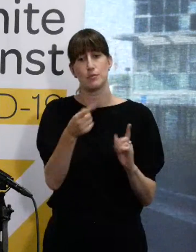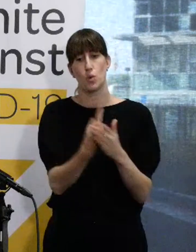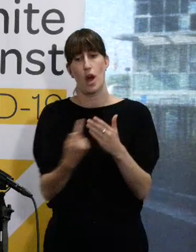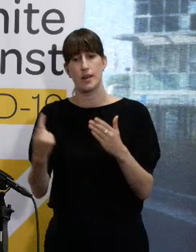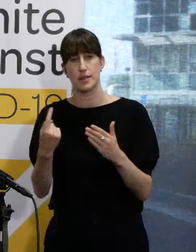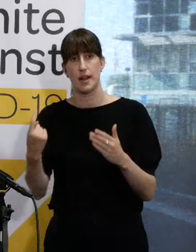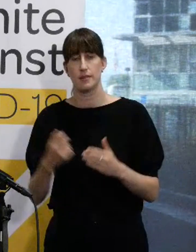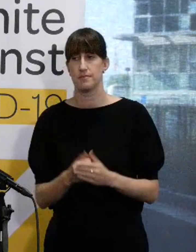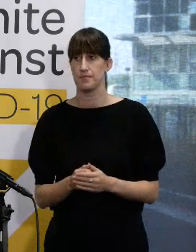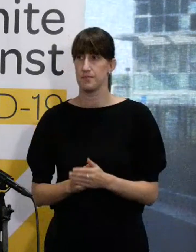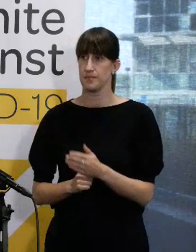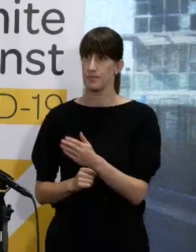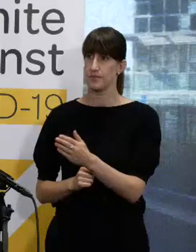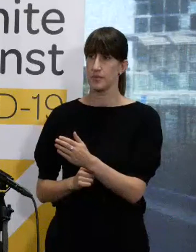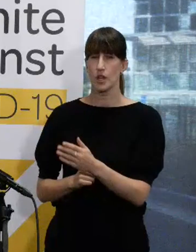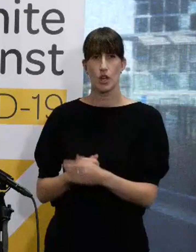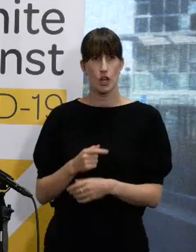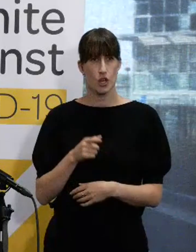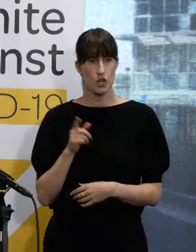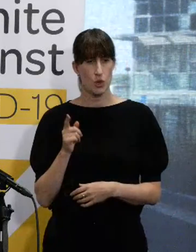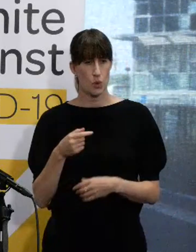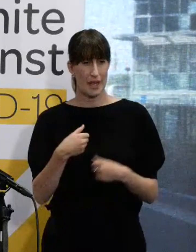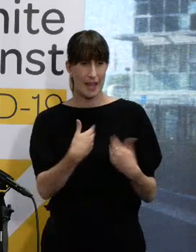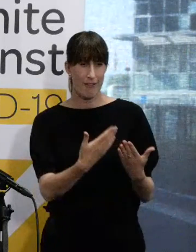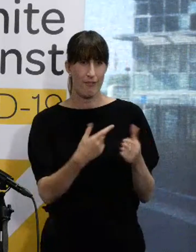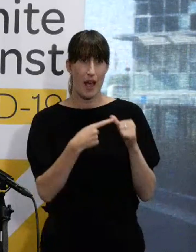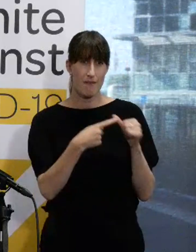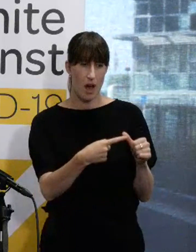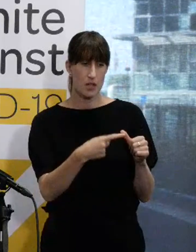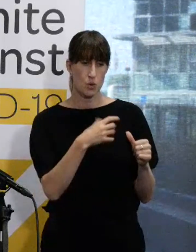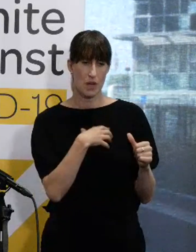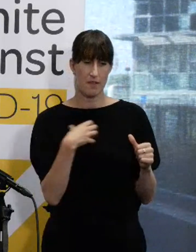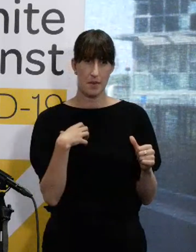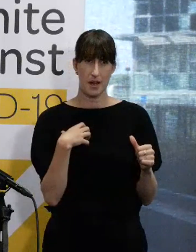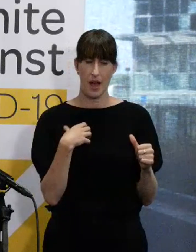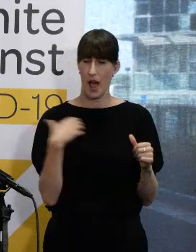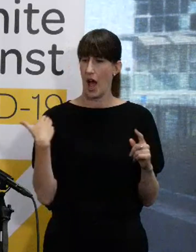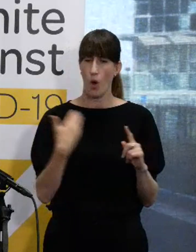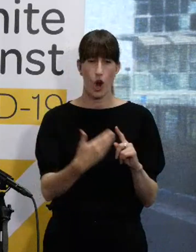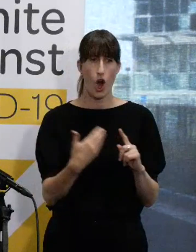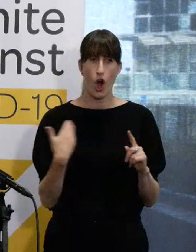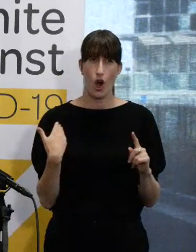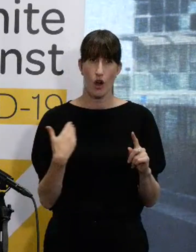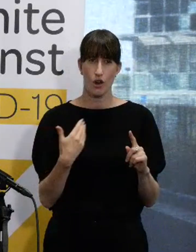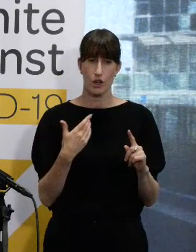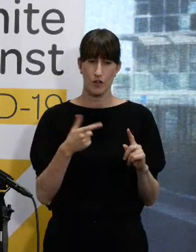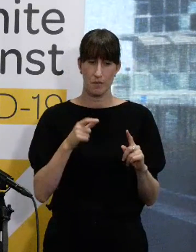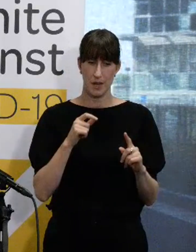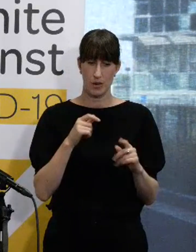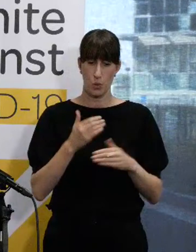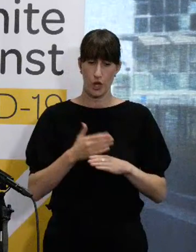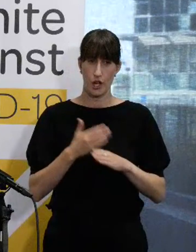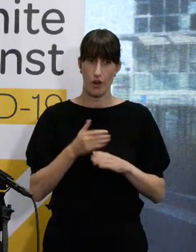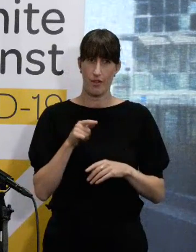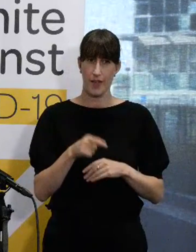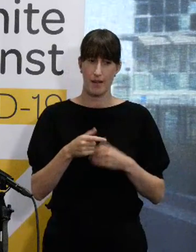on this advice that you said that you've given to the government? Was it just something that you started yesterday, or has it been a couple of weeks in the process?